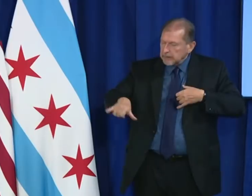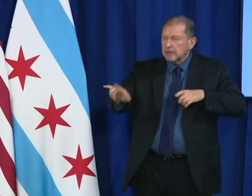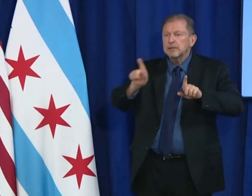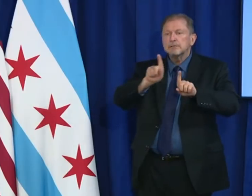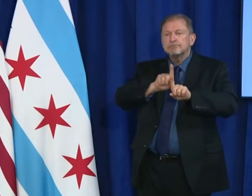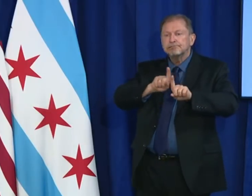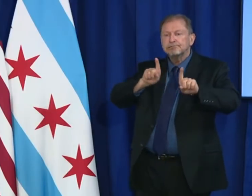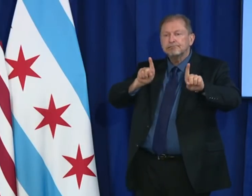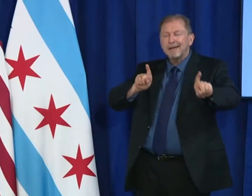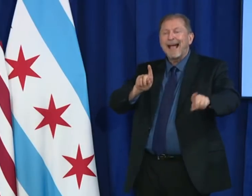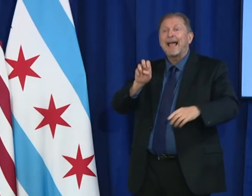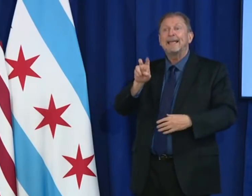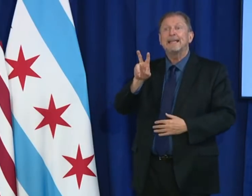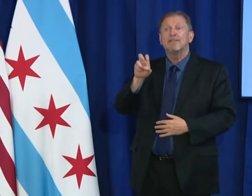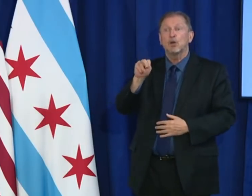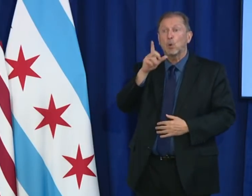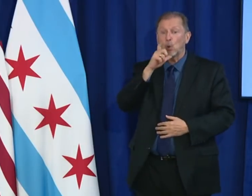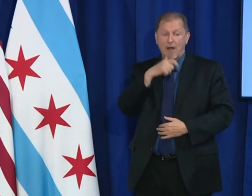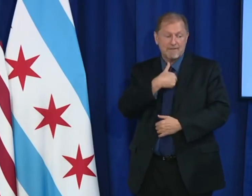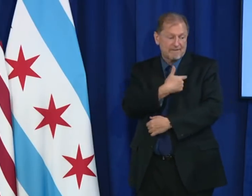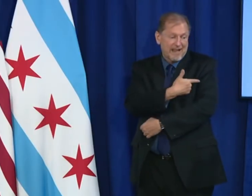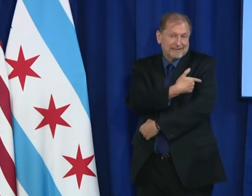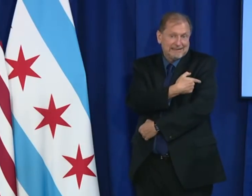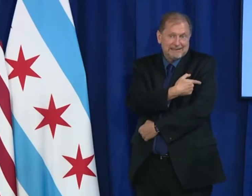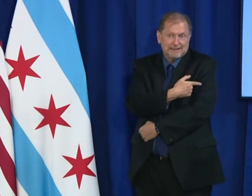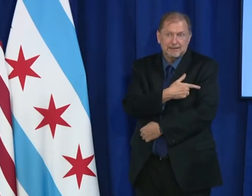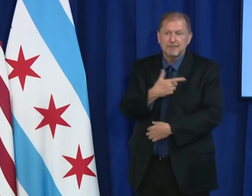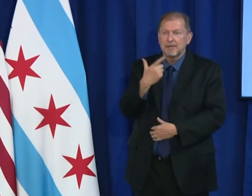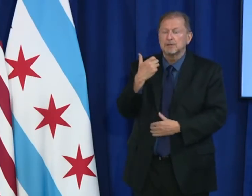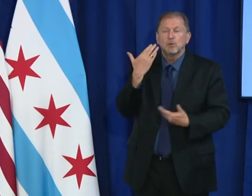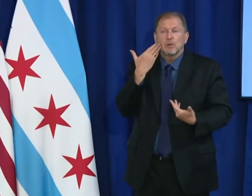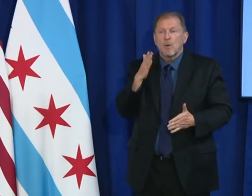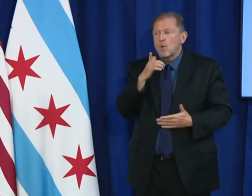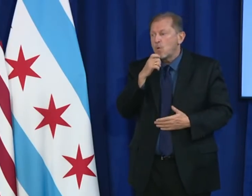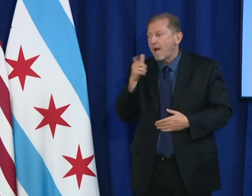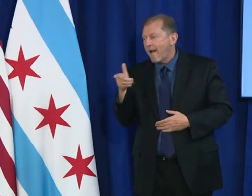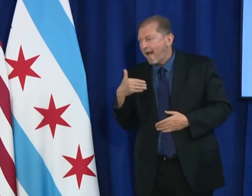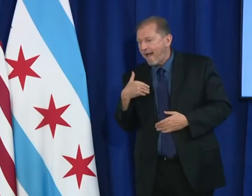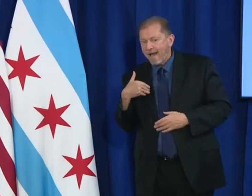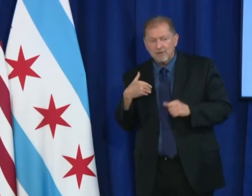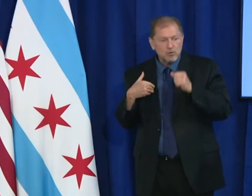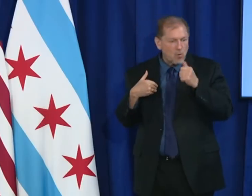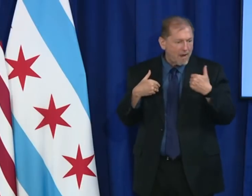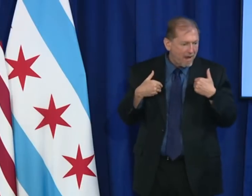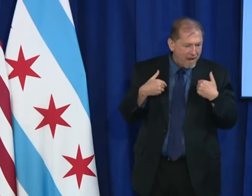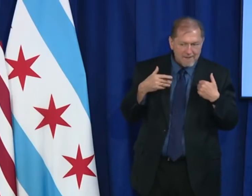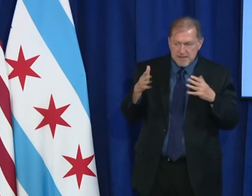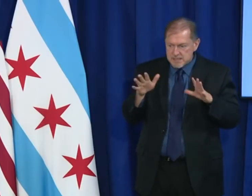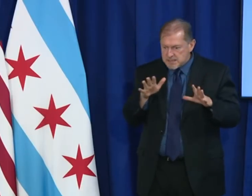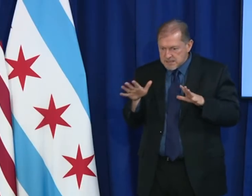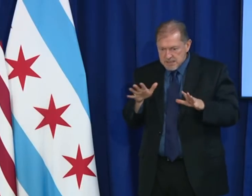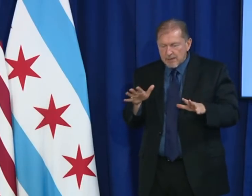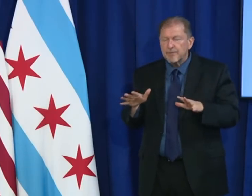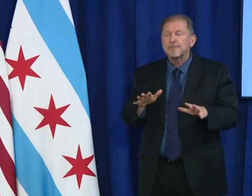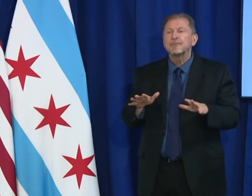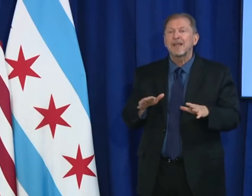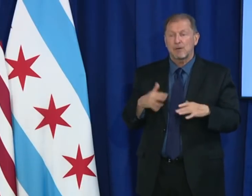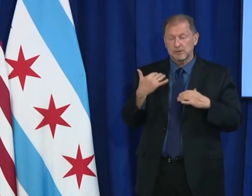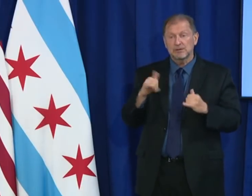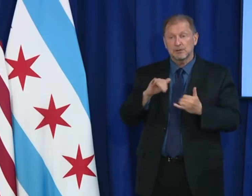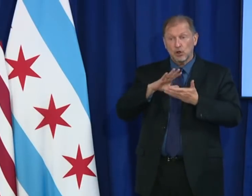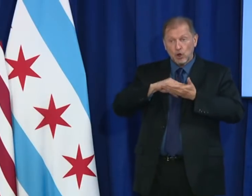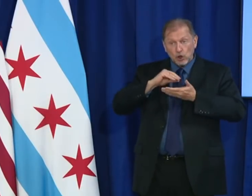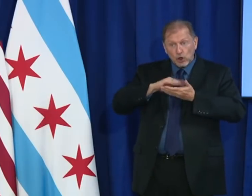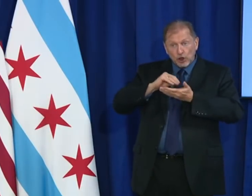received the vaccine. Because, it's going to be hard to know who's gotten this, who has this. We want to have a general sense. And we're still